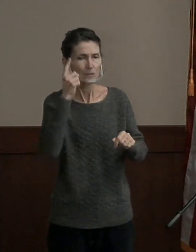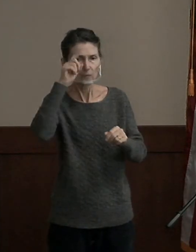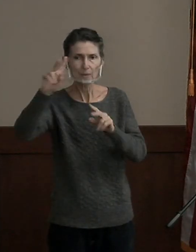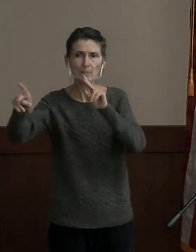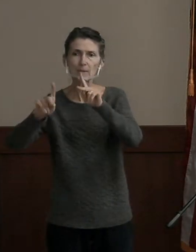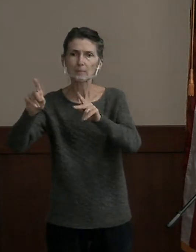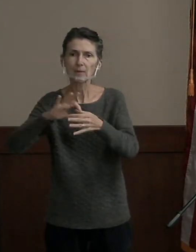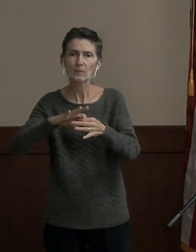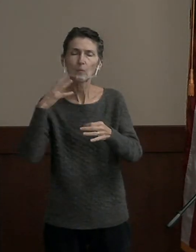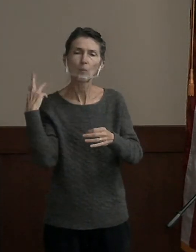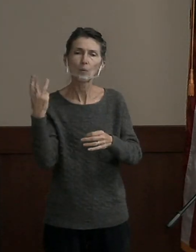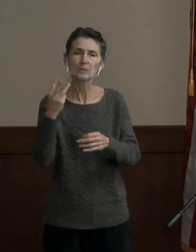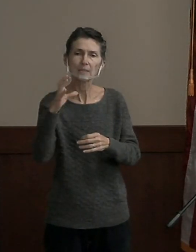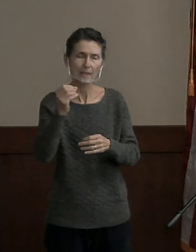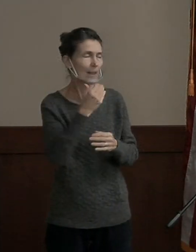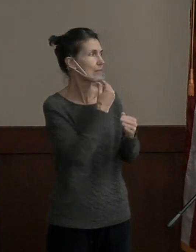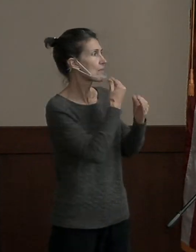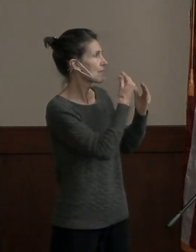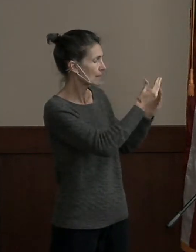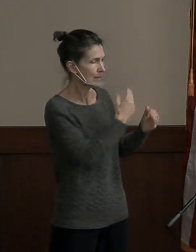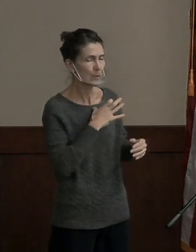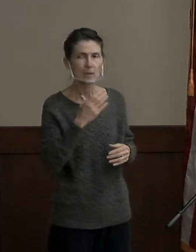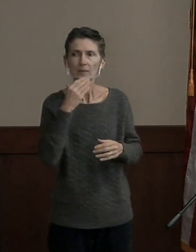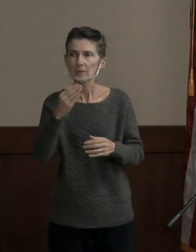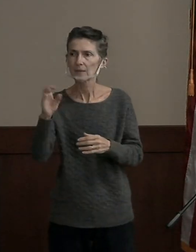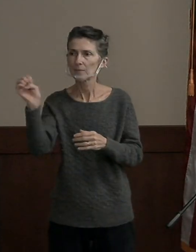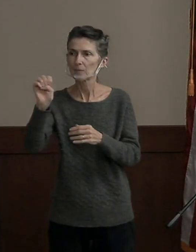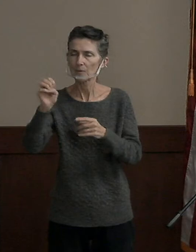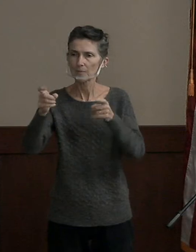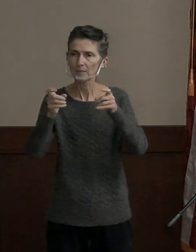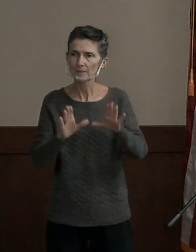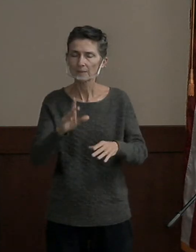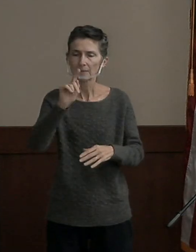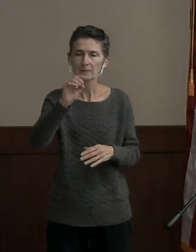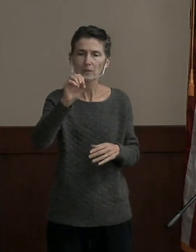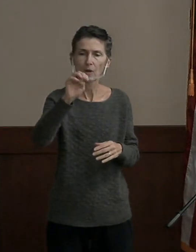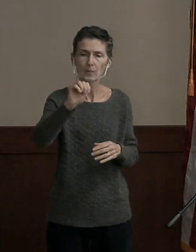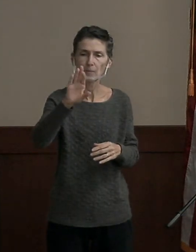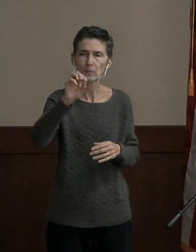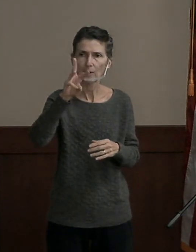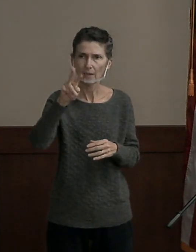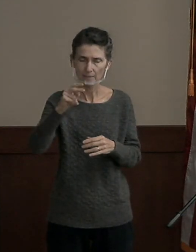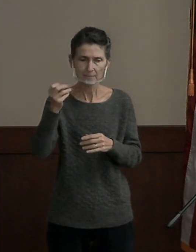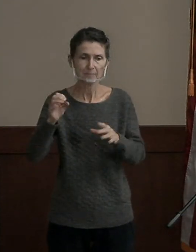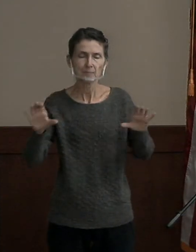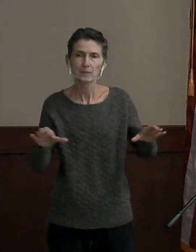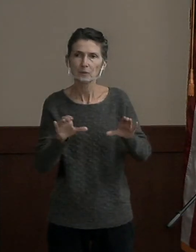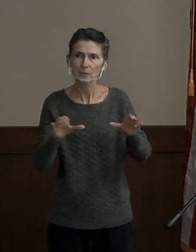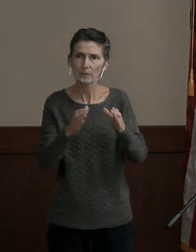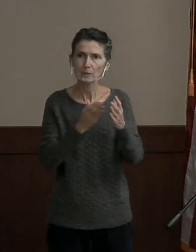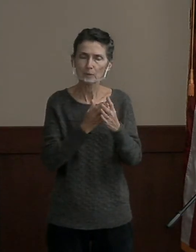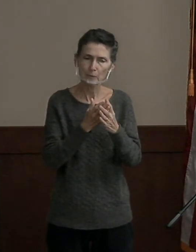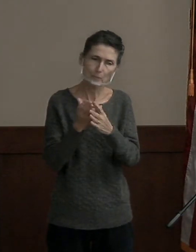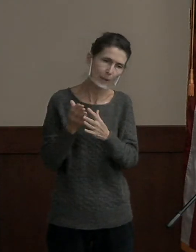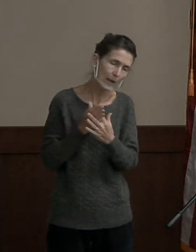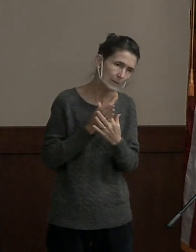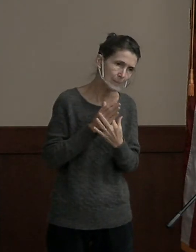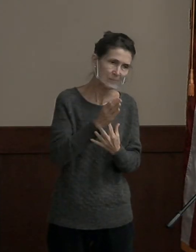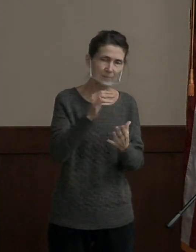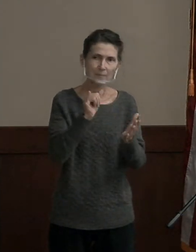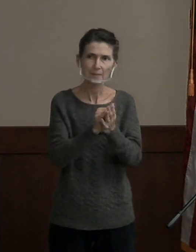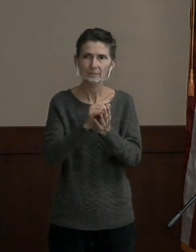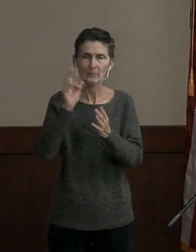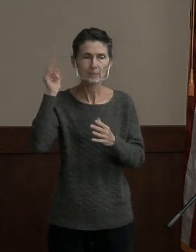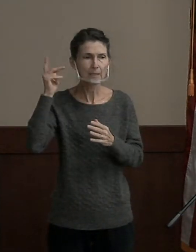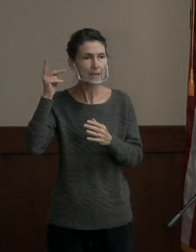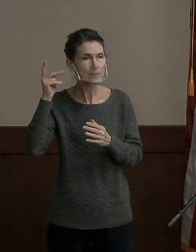Washington County, thank you. And I also want to thank our emergency manager, Tom Brown, for all that he's been doing throughout this